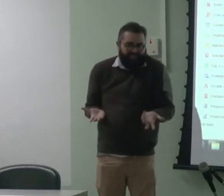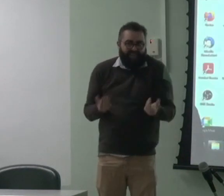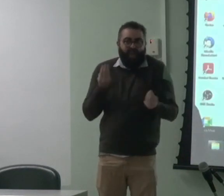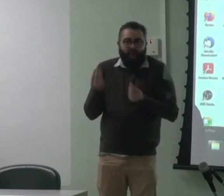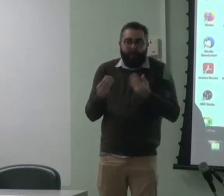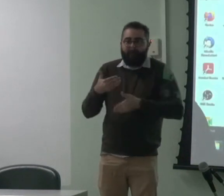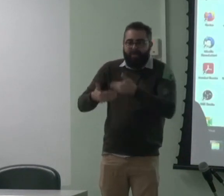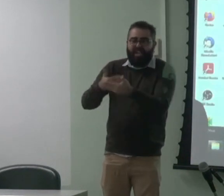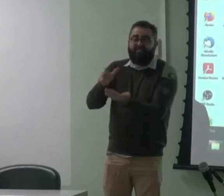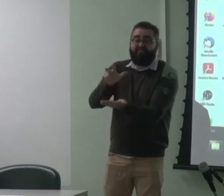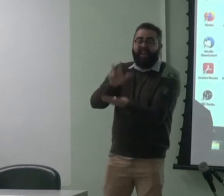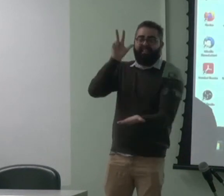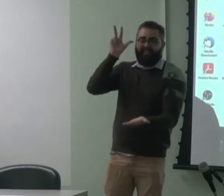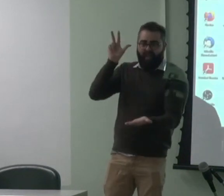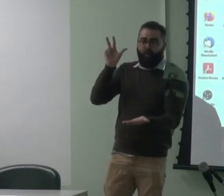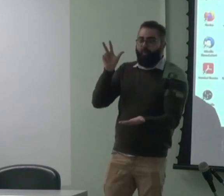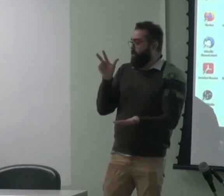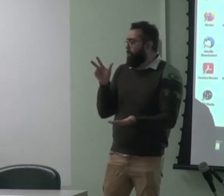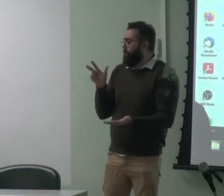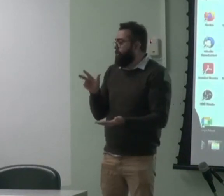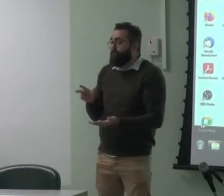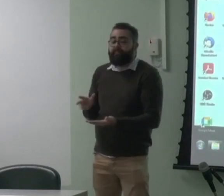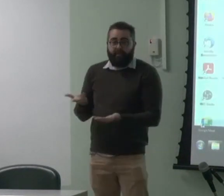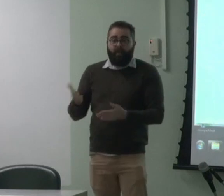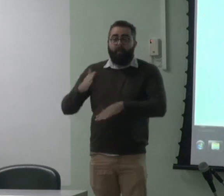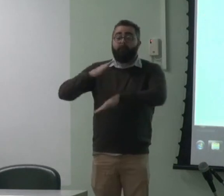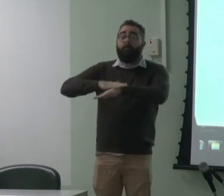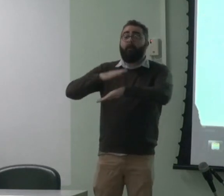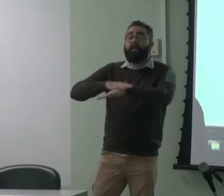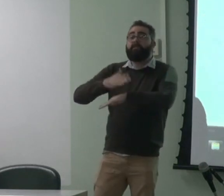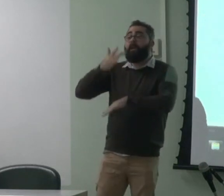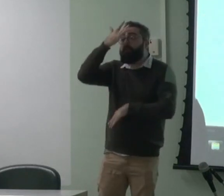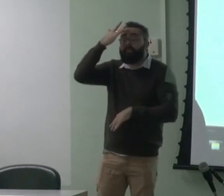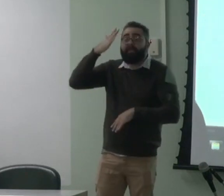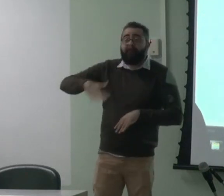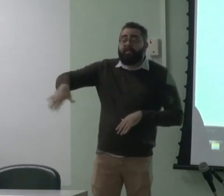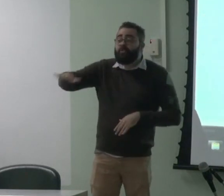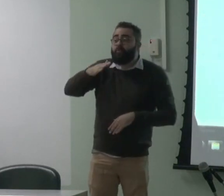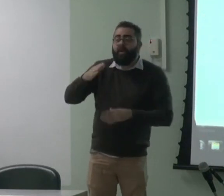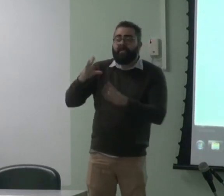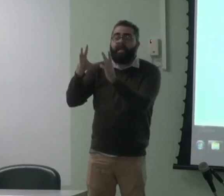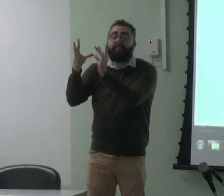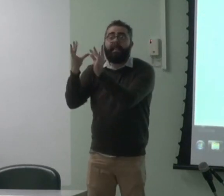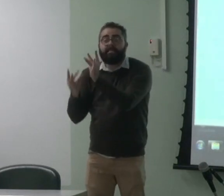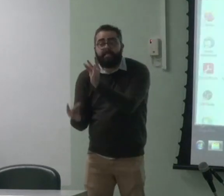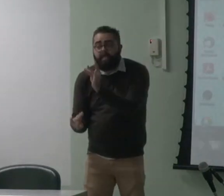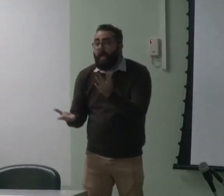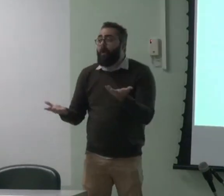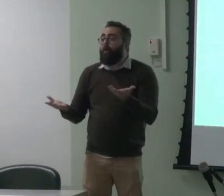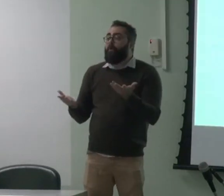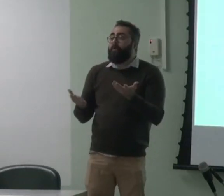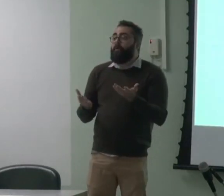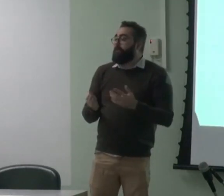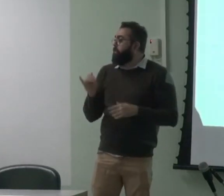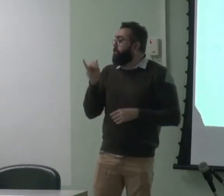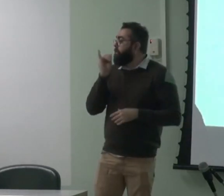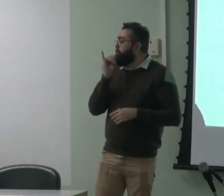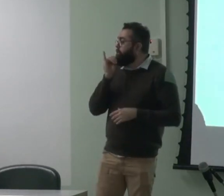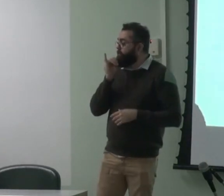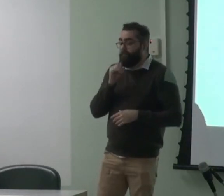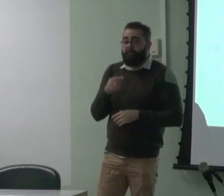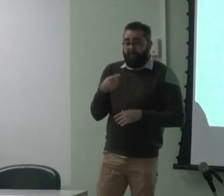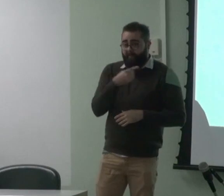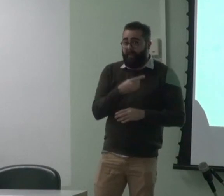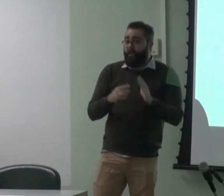I don't know if this is the way people pronounce the name of this framework. This is a Python